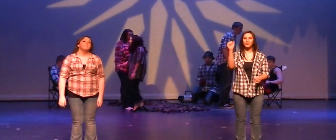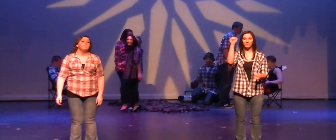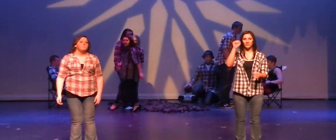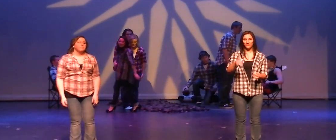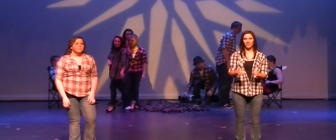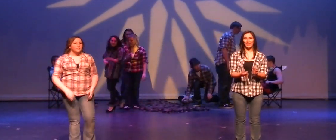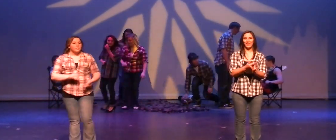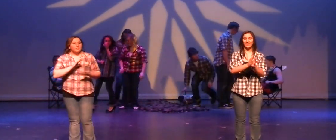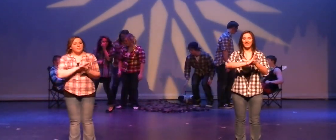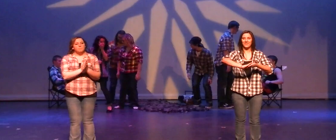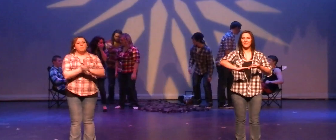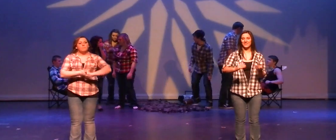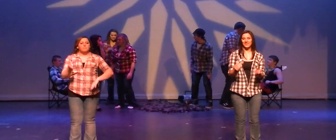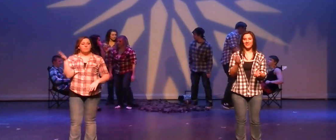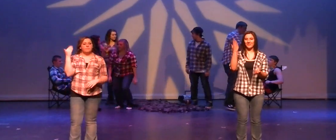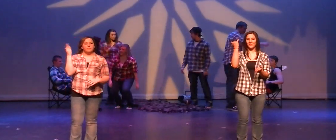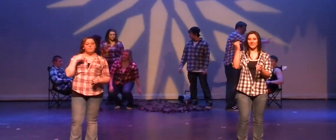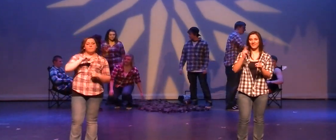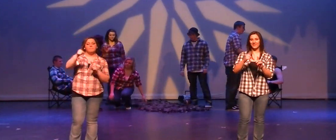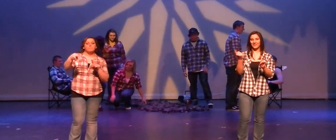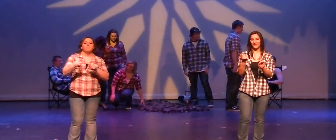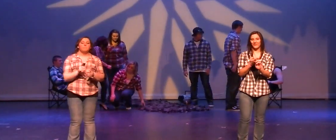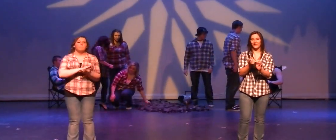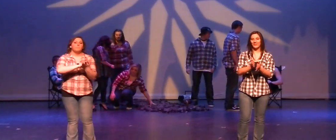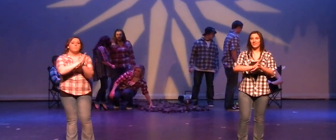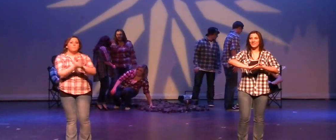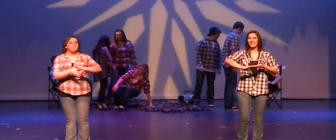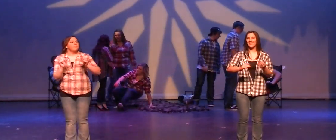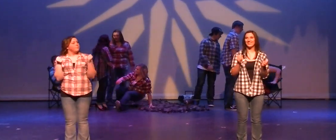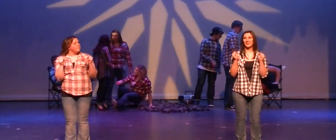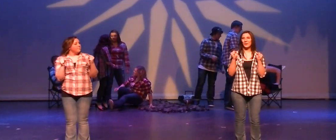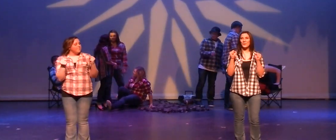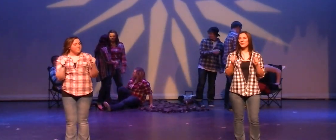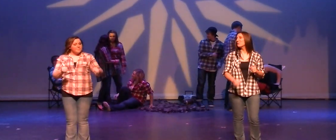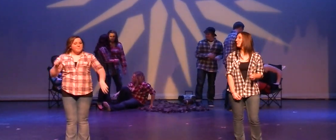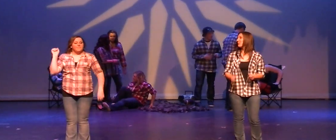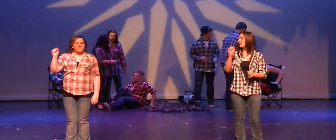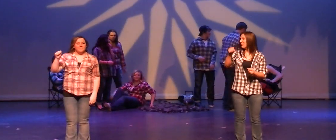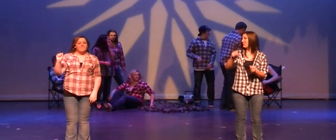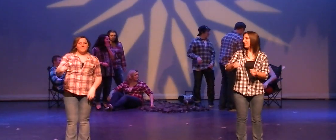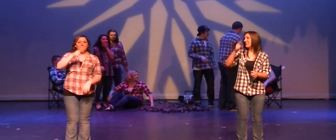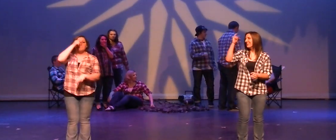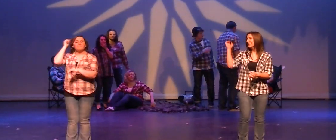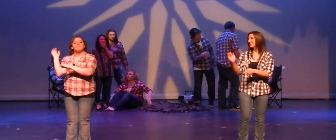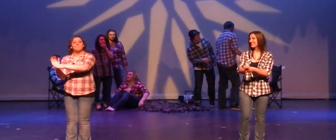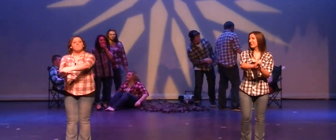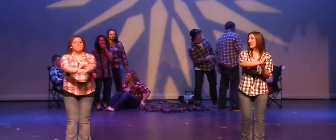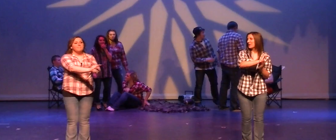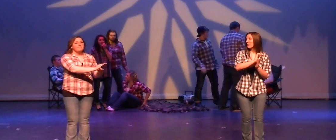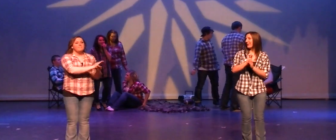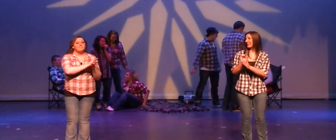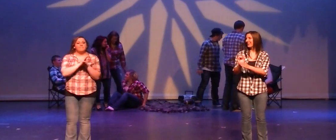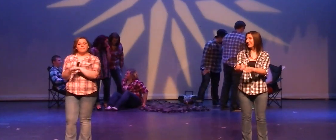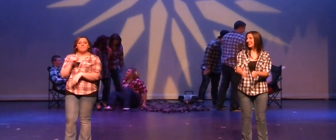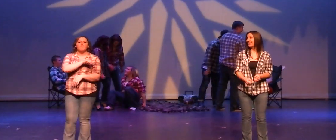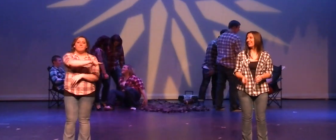and Yeah, these fun can only hear the beat The stars getting new, yeah It's so nice,